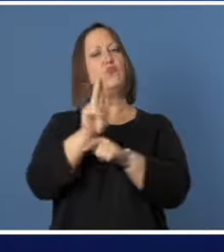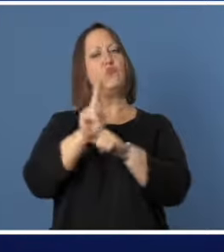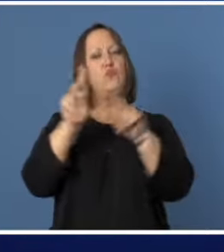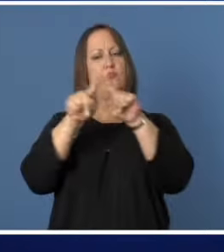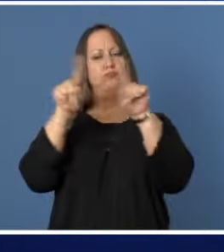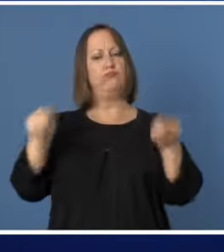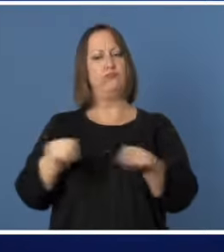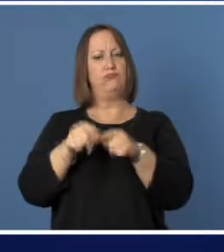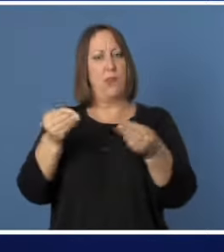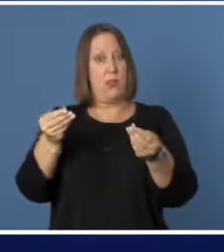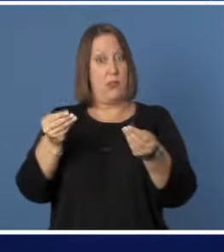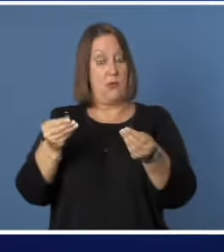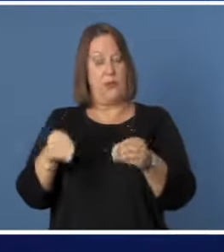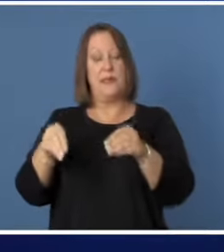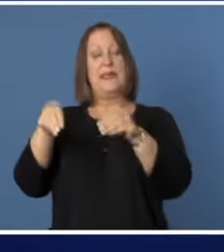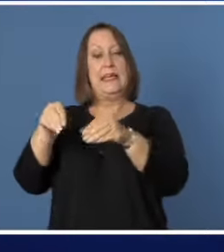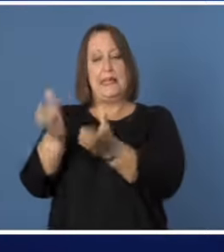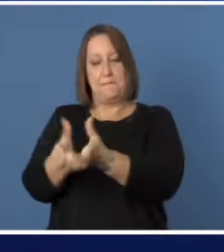scrape.